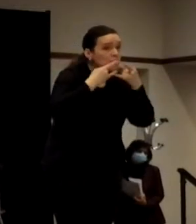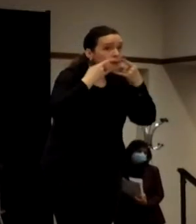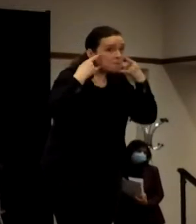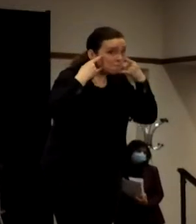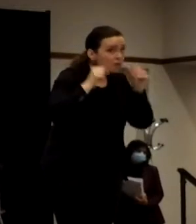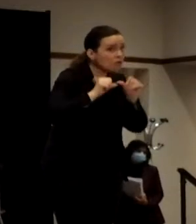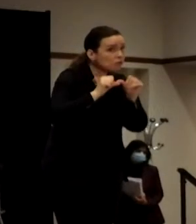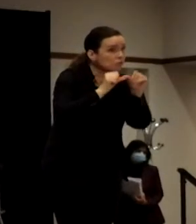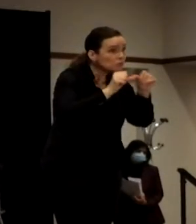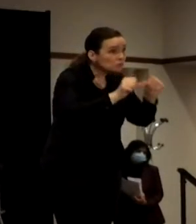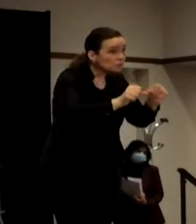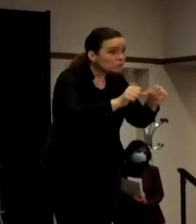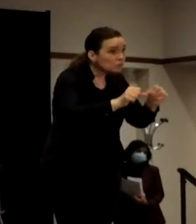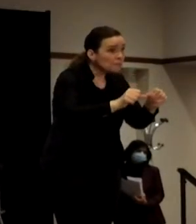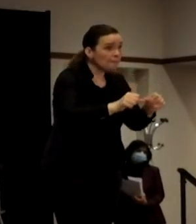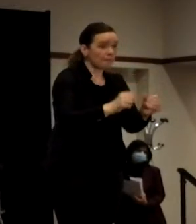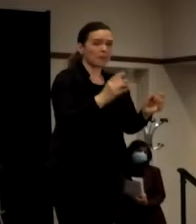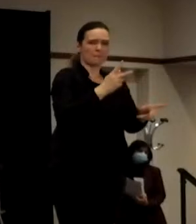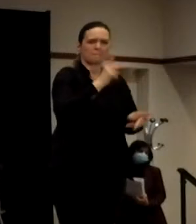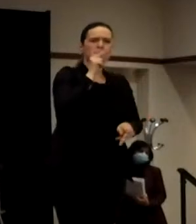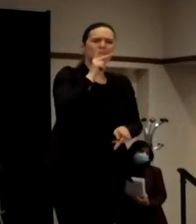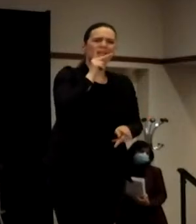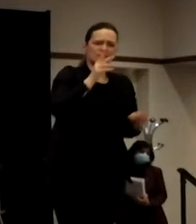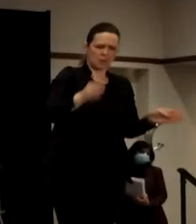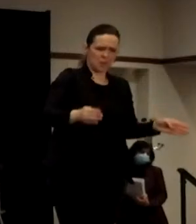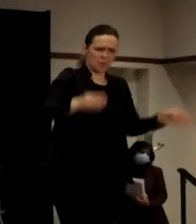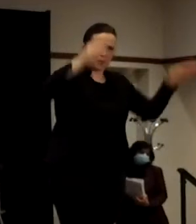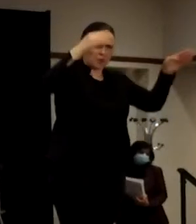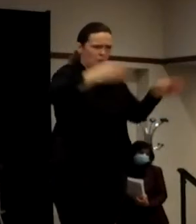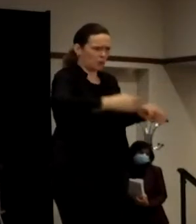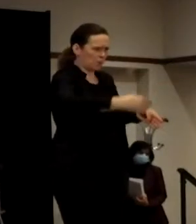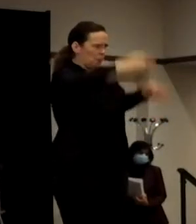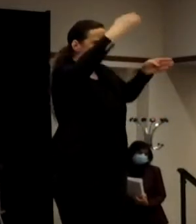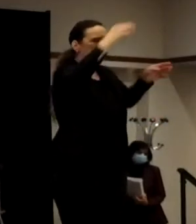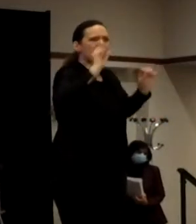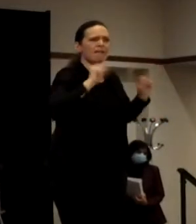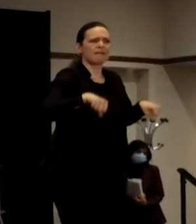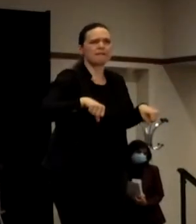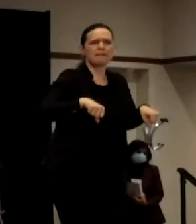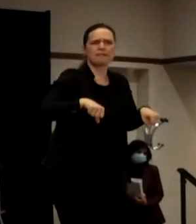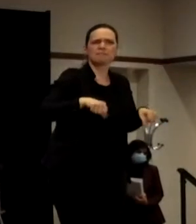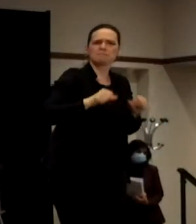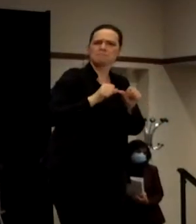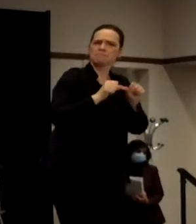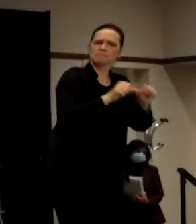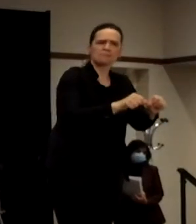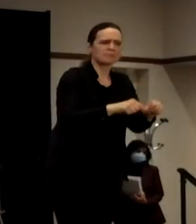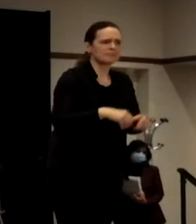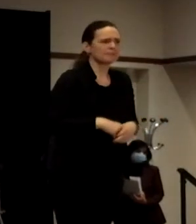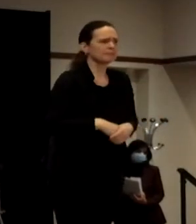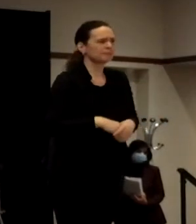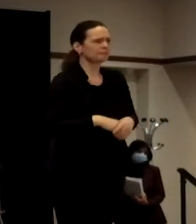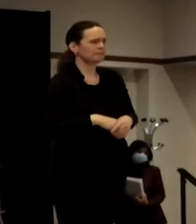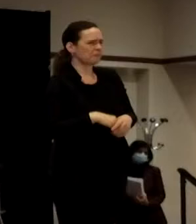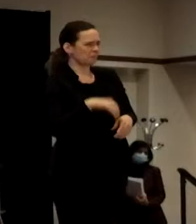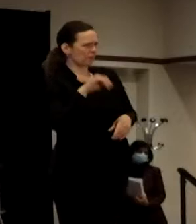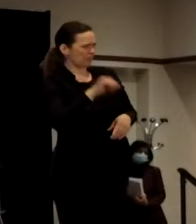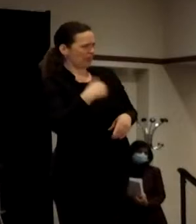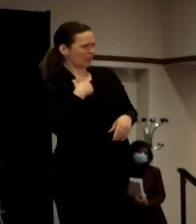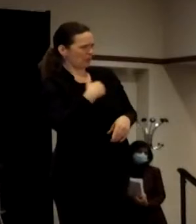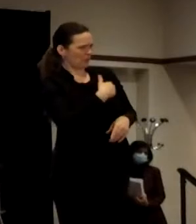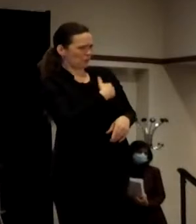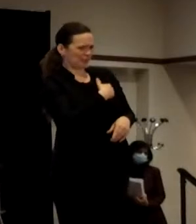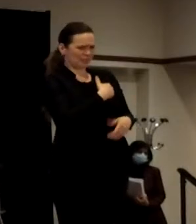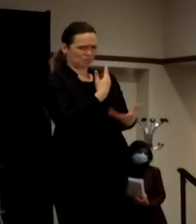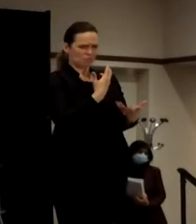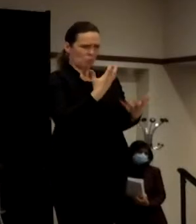have some sort of partition. So recognizing that the partition is something that will